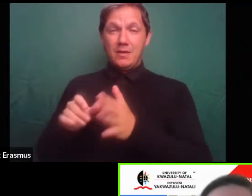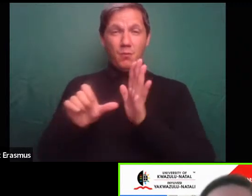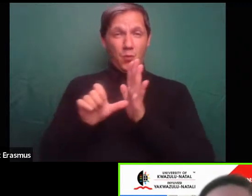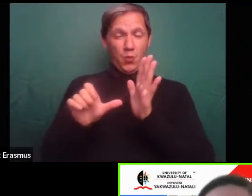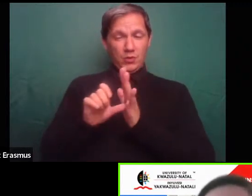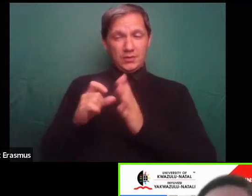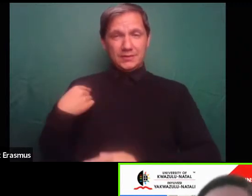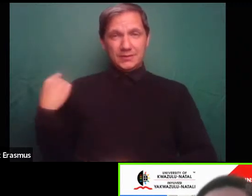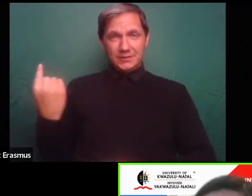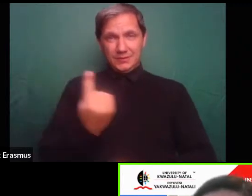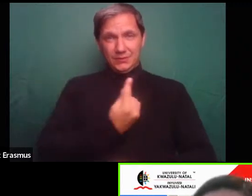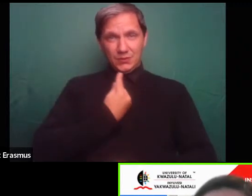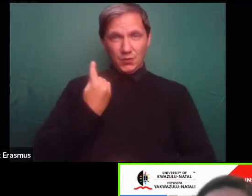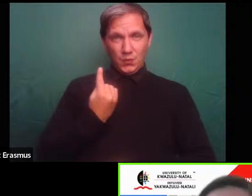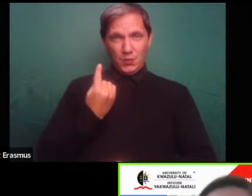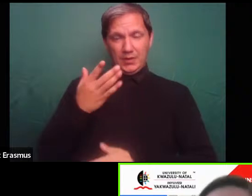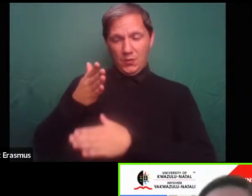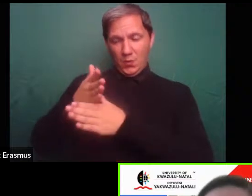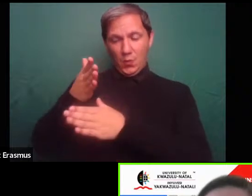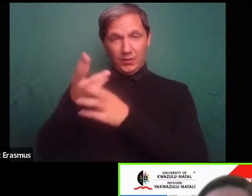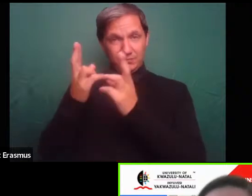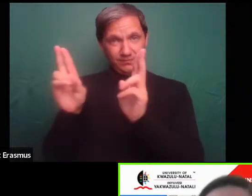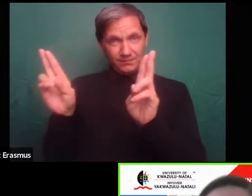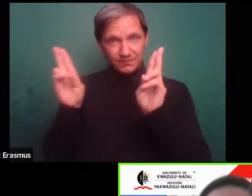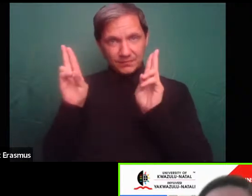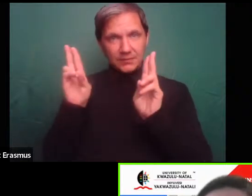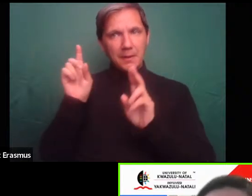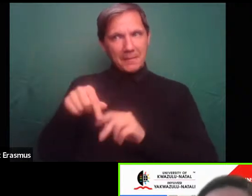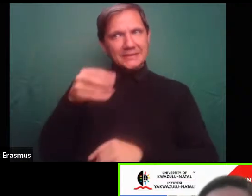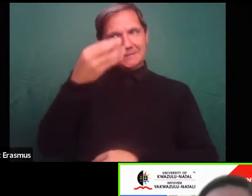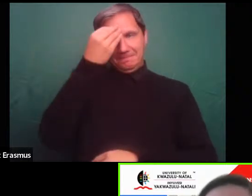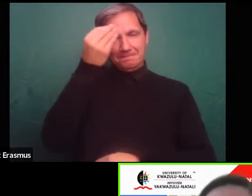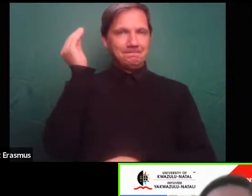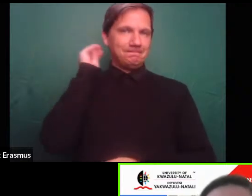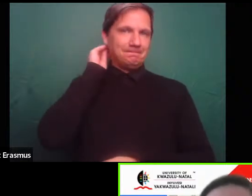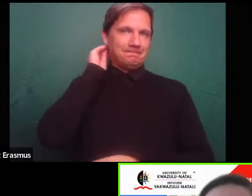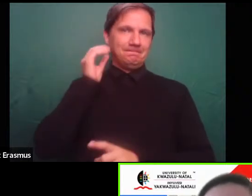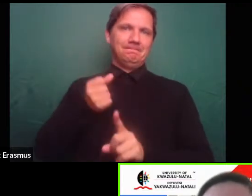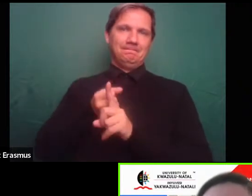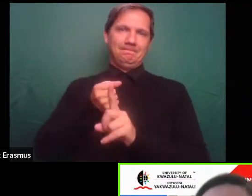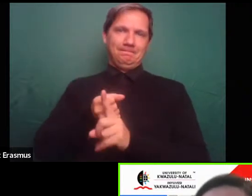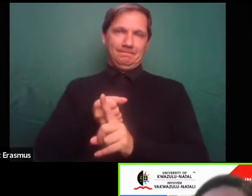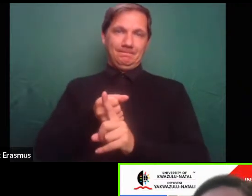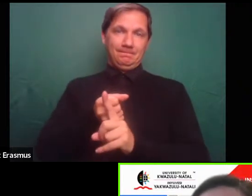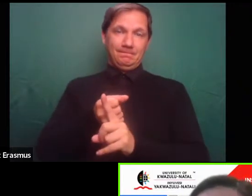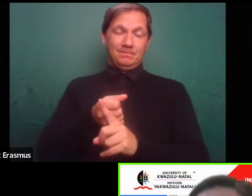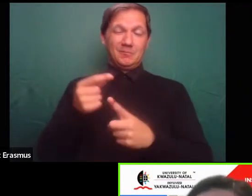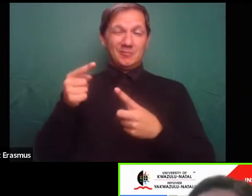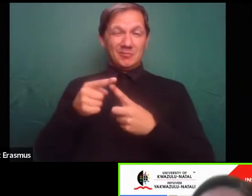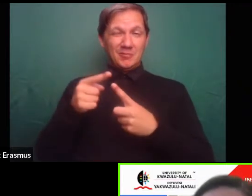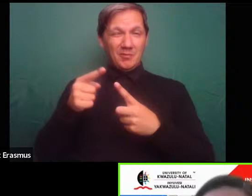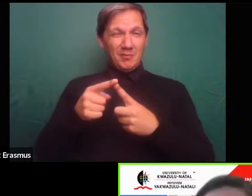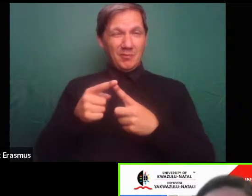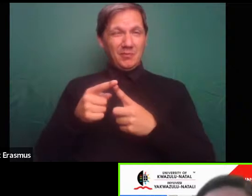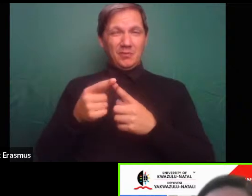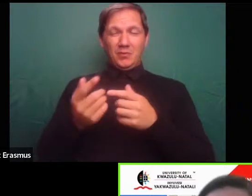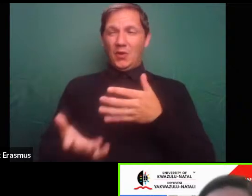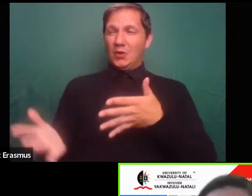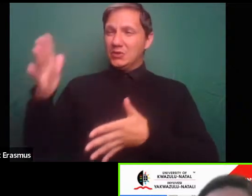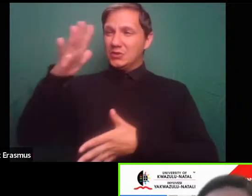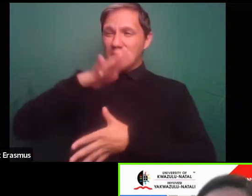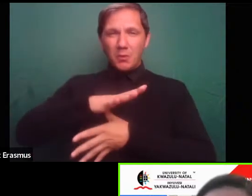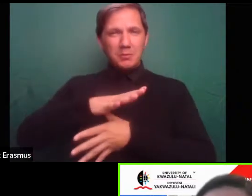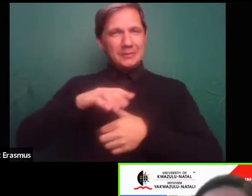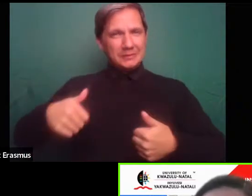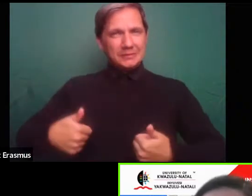educators. And one of the biggest issues still remains the huge backlog in material development for the